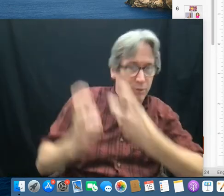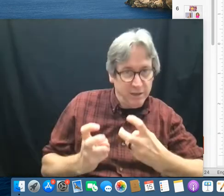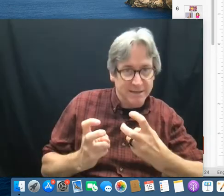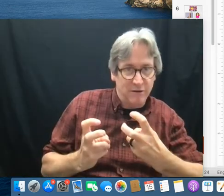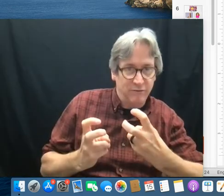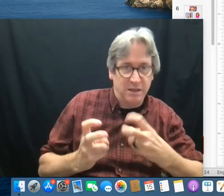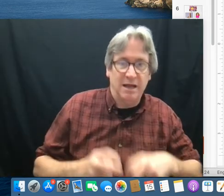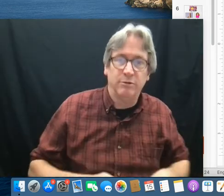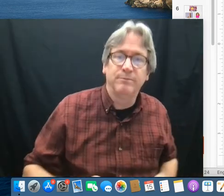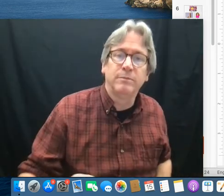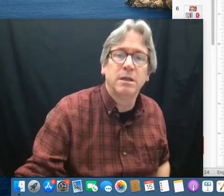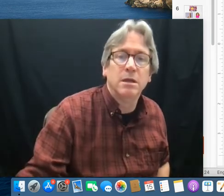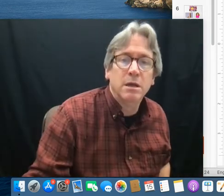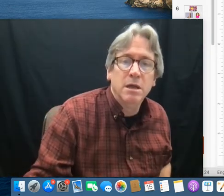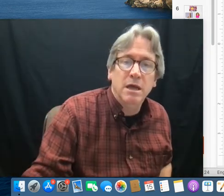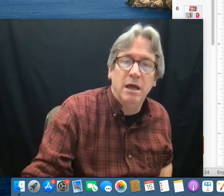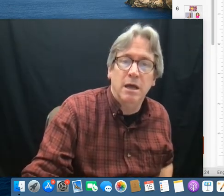that makes sense.